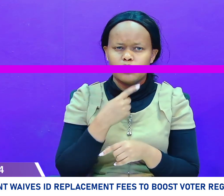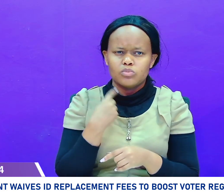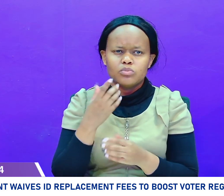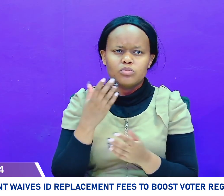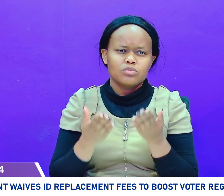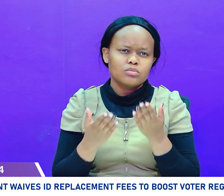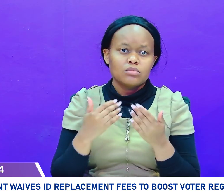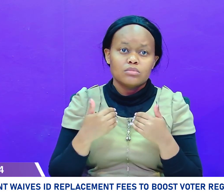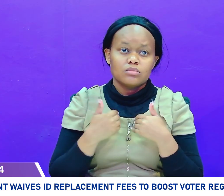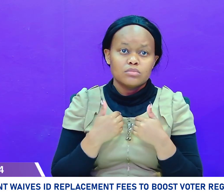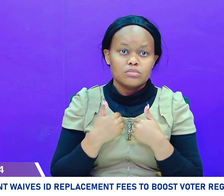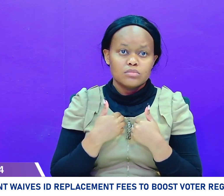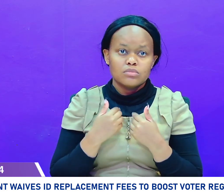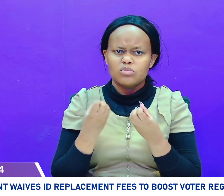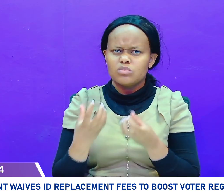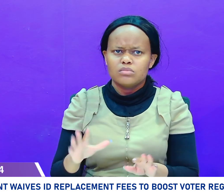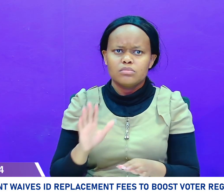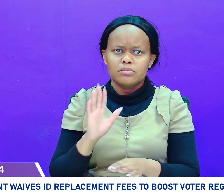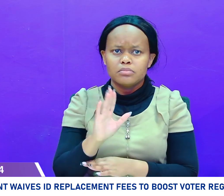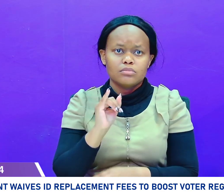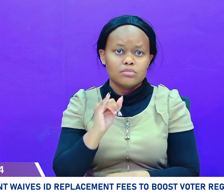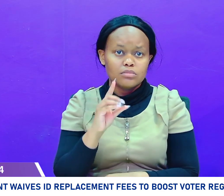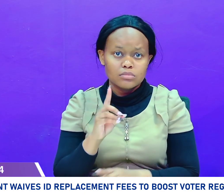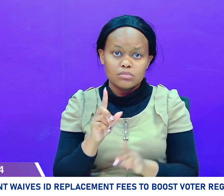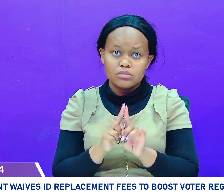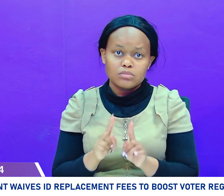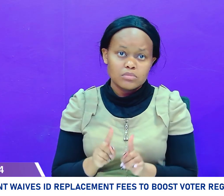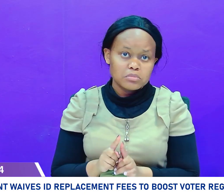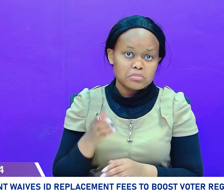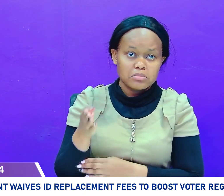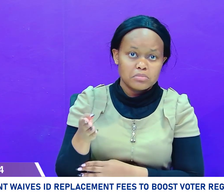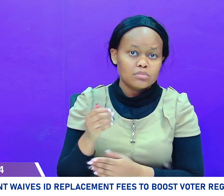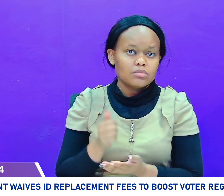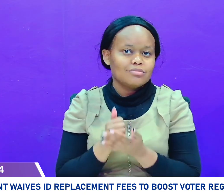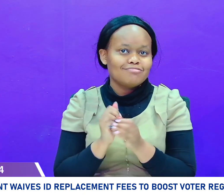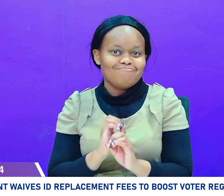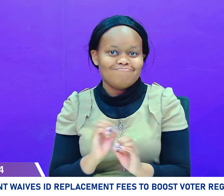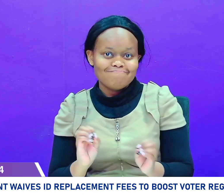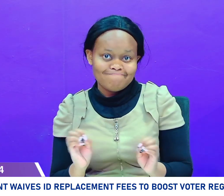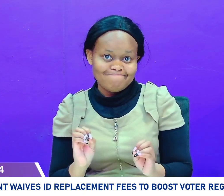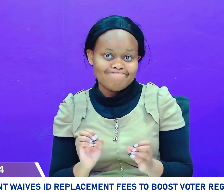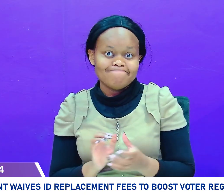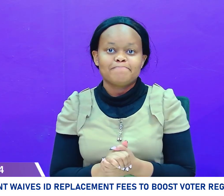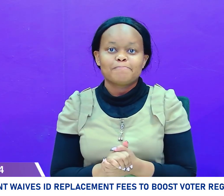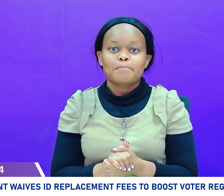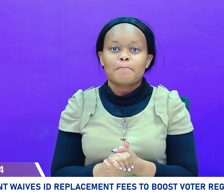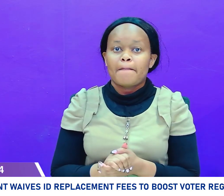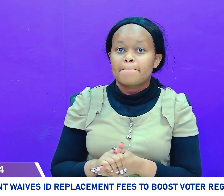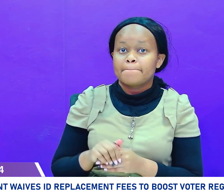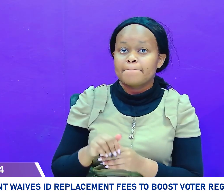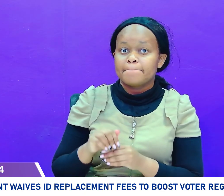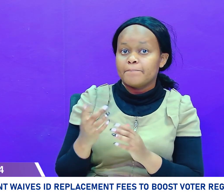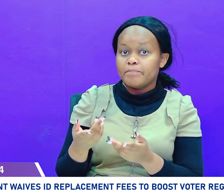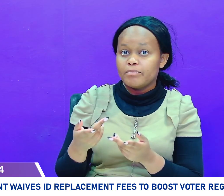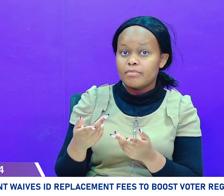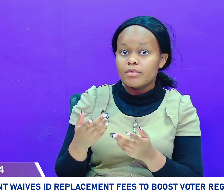Ruto noted that the waiver would ease the burden on citizens who may have lost their IDs and were unable to